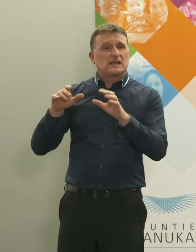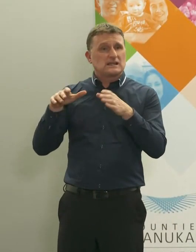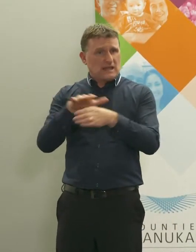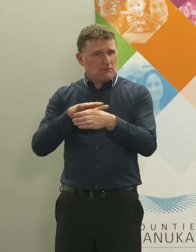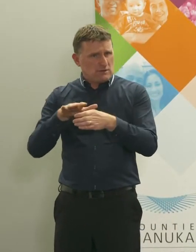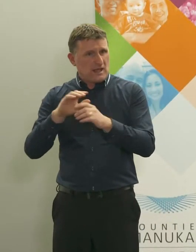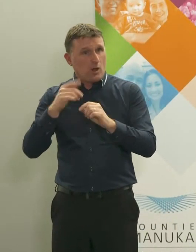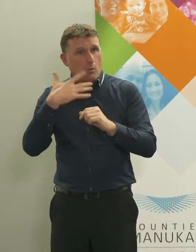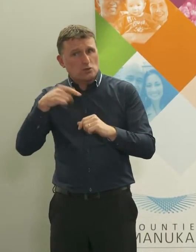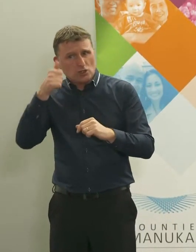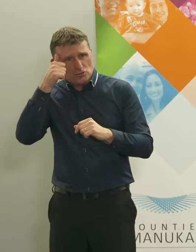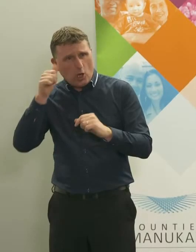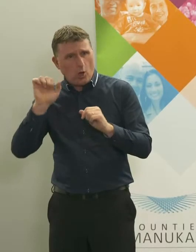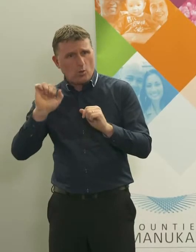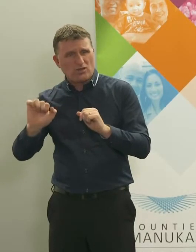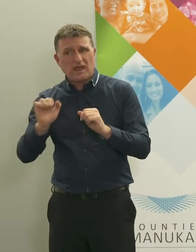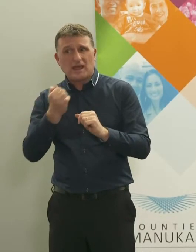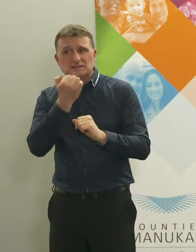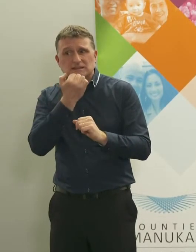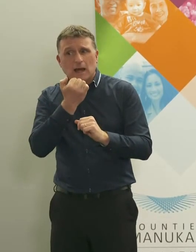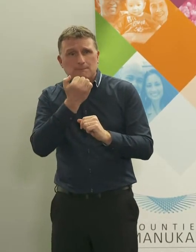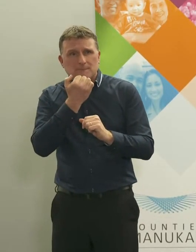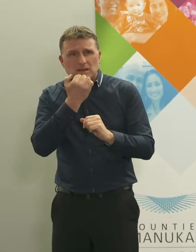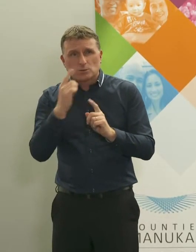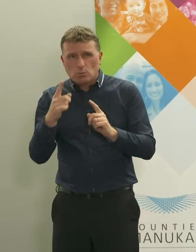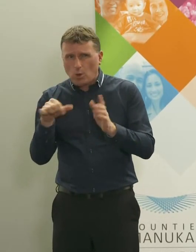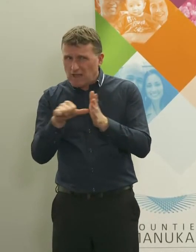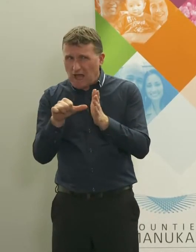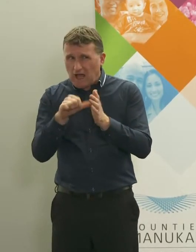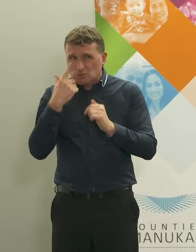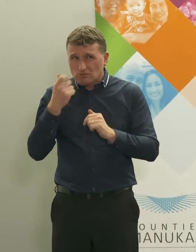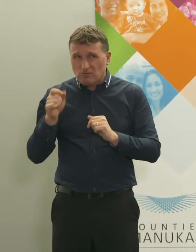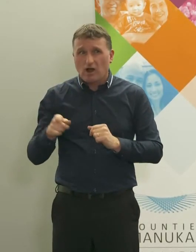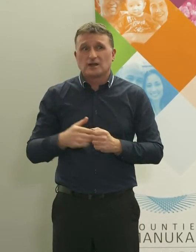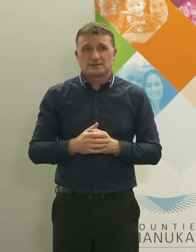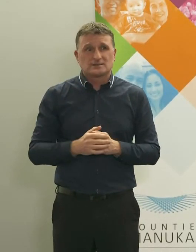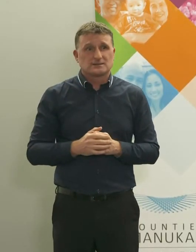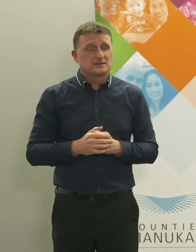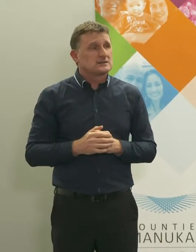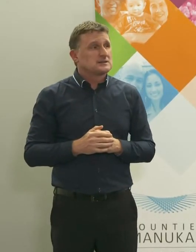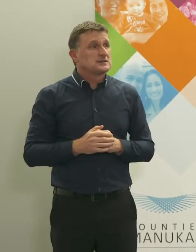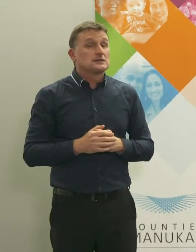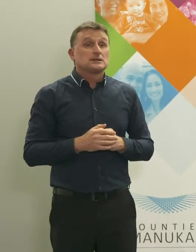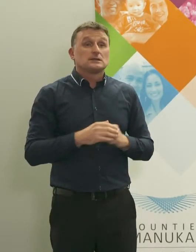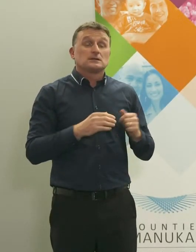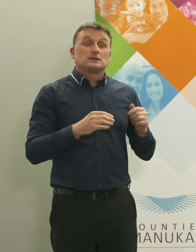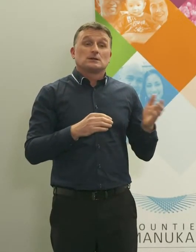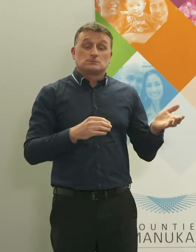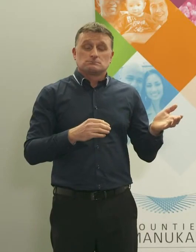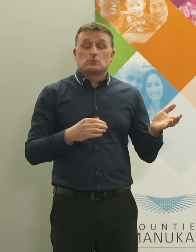sort of maybe discuss well? what they are providing? This in this current outbreak,